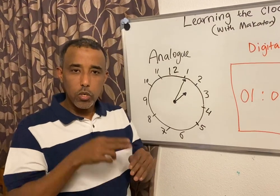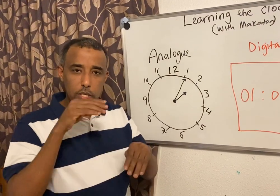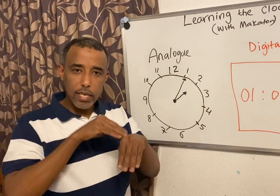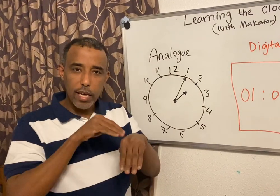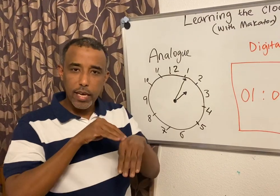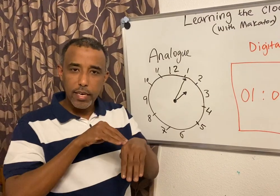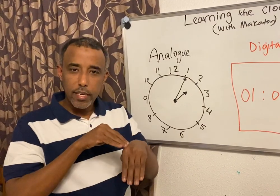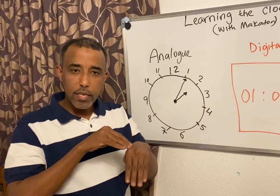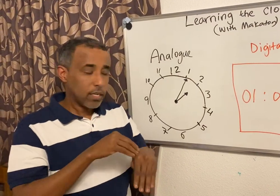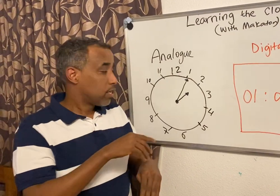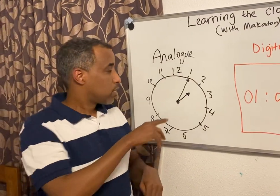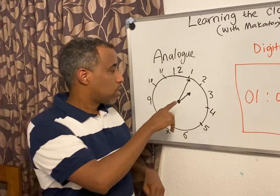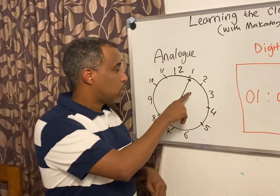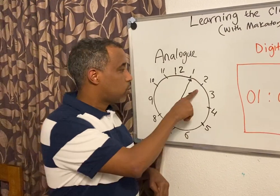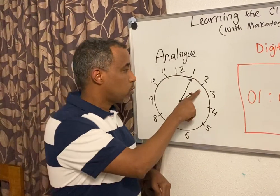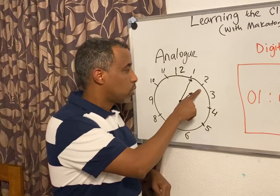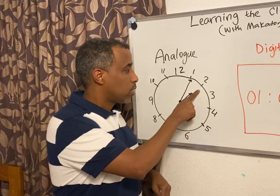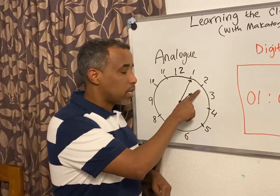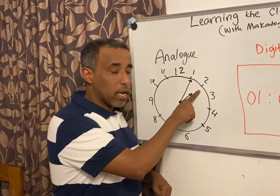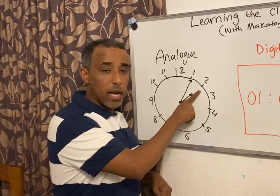short hand tells you an hour,